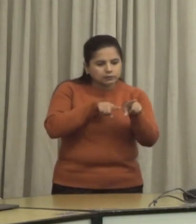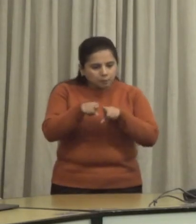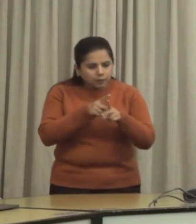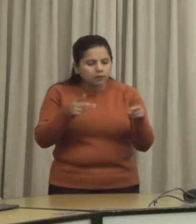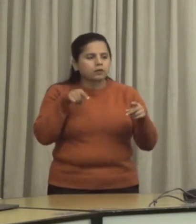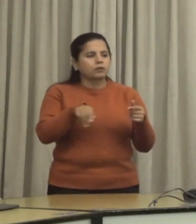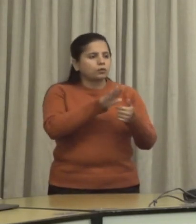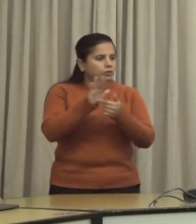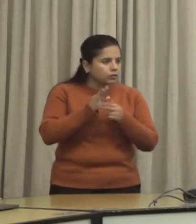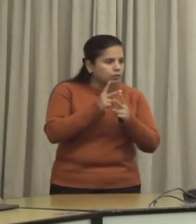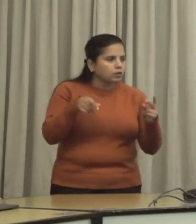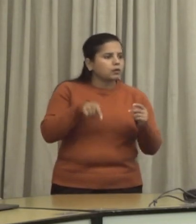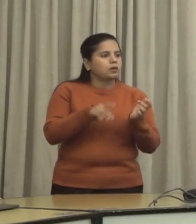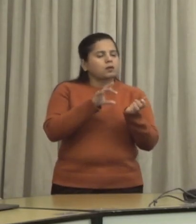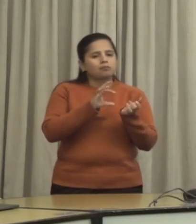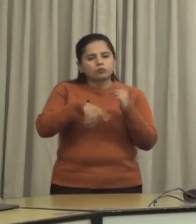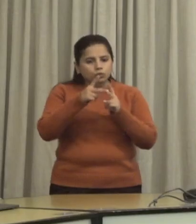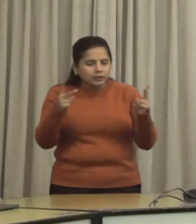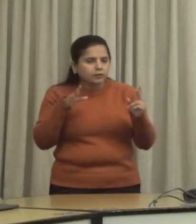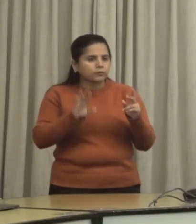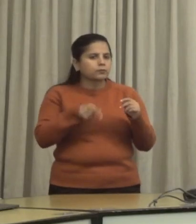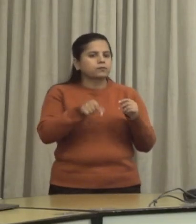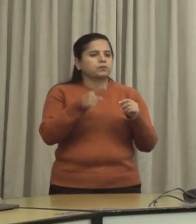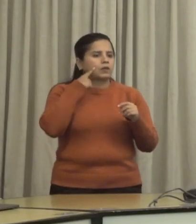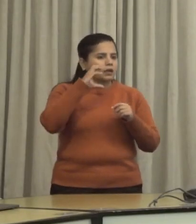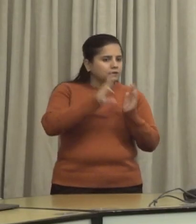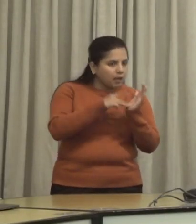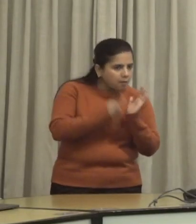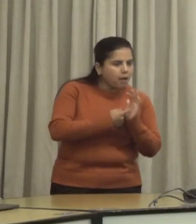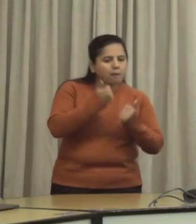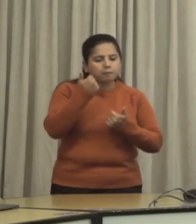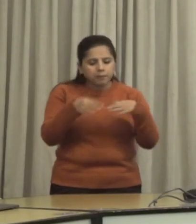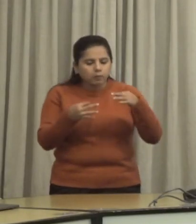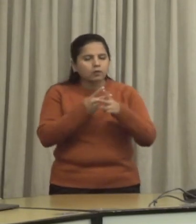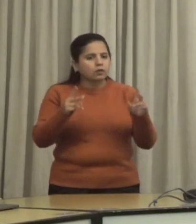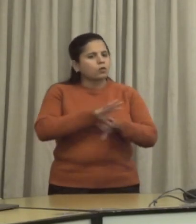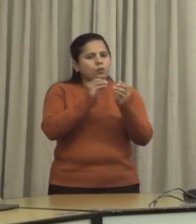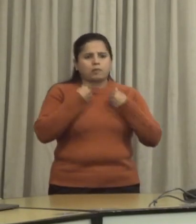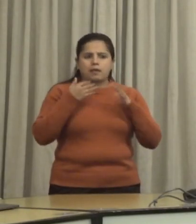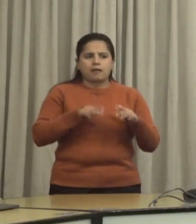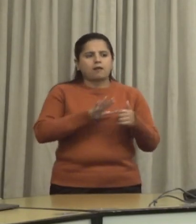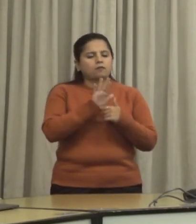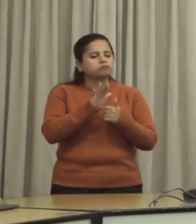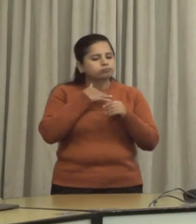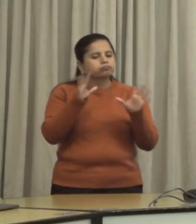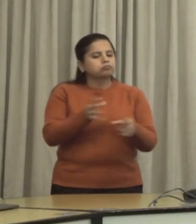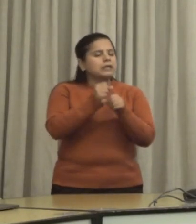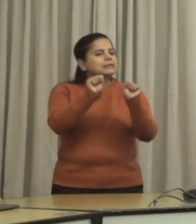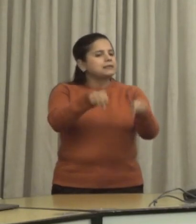them references of critical care medicine, ICMR paper and everything, I think we have come to the conclusion that